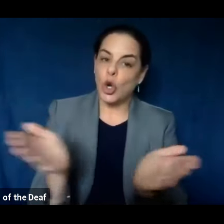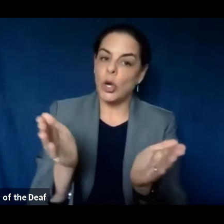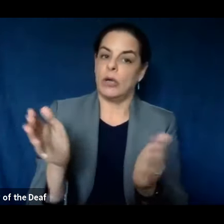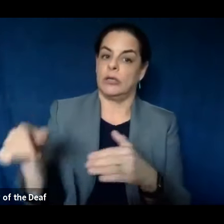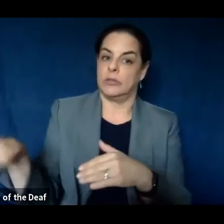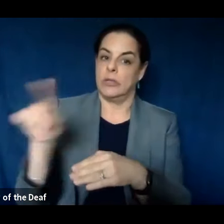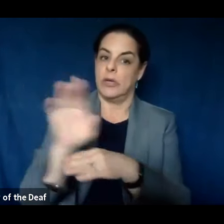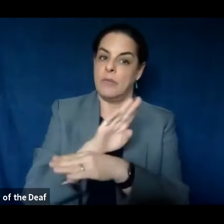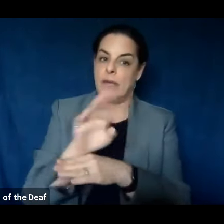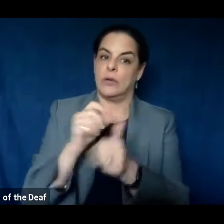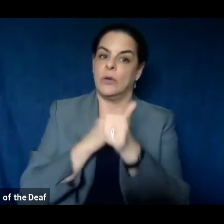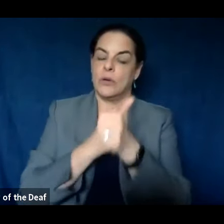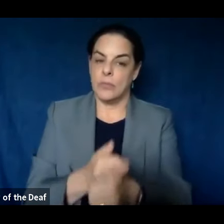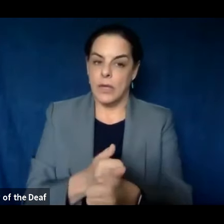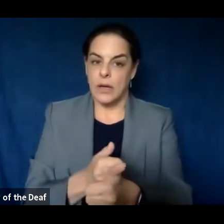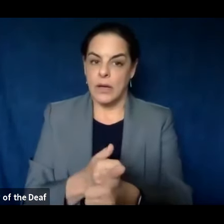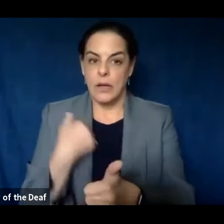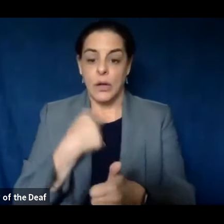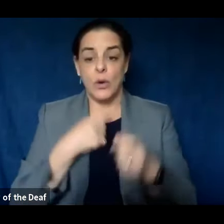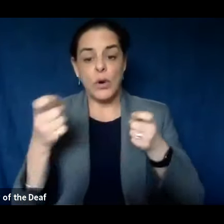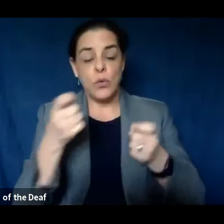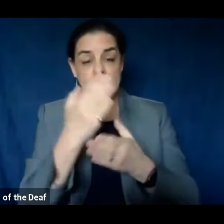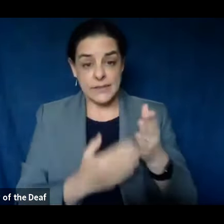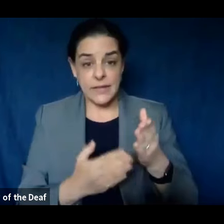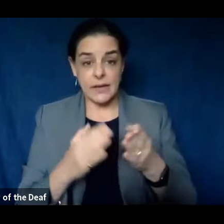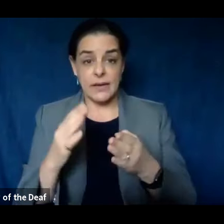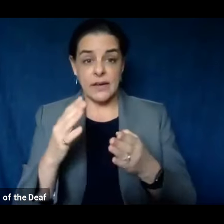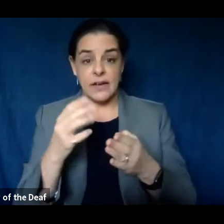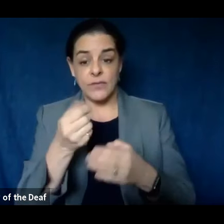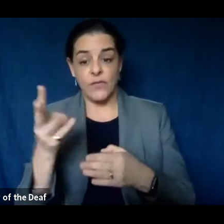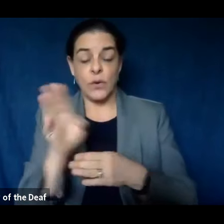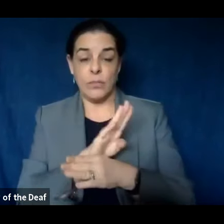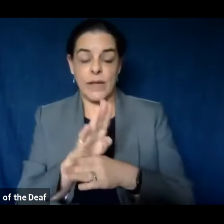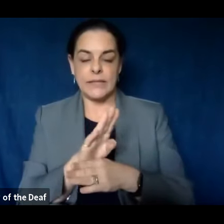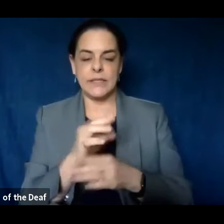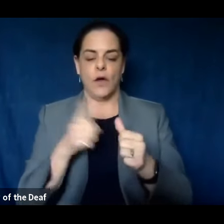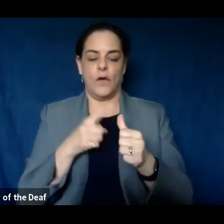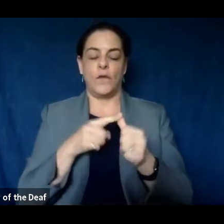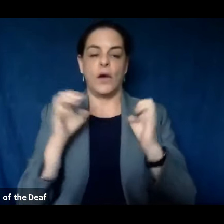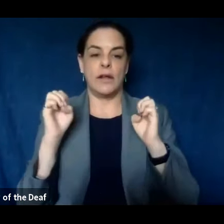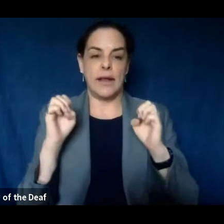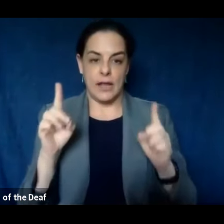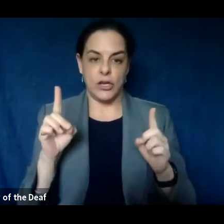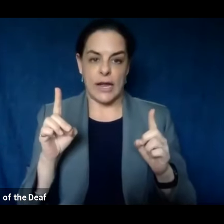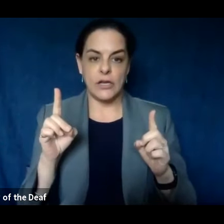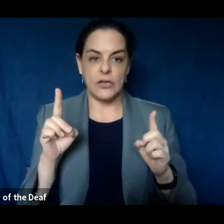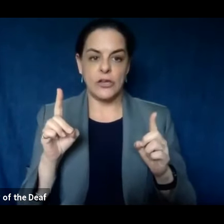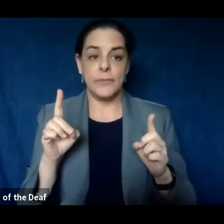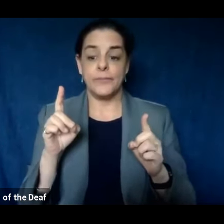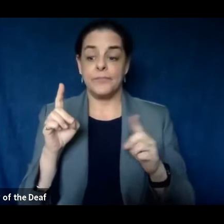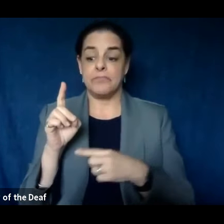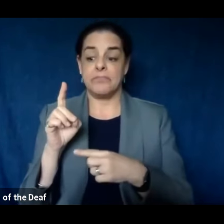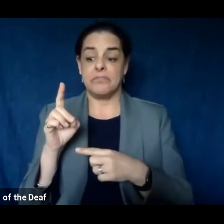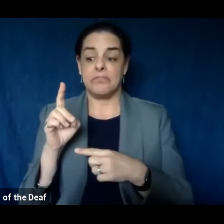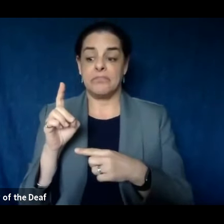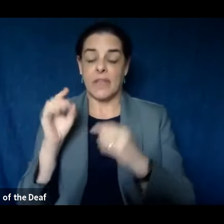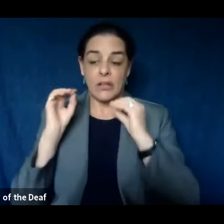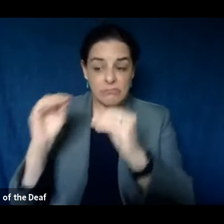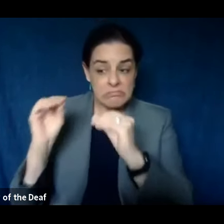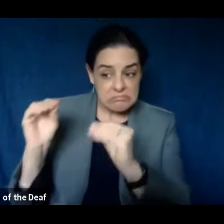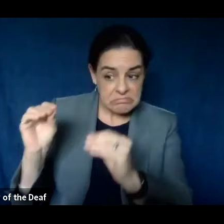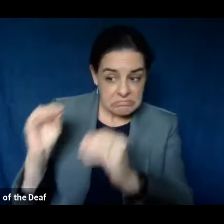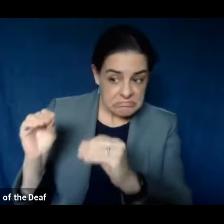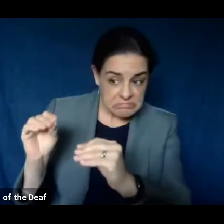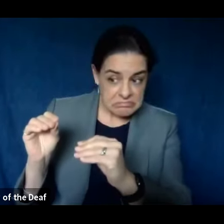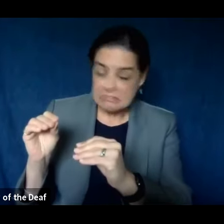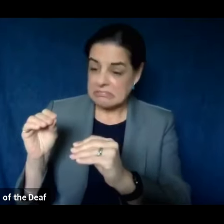businesses to comply. We regulate several businesses. When we start just with education, and then if that doesn't work, we have enough, and we step it